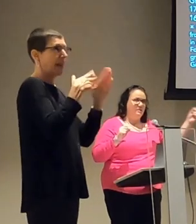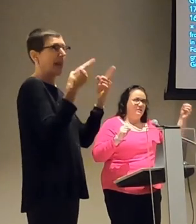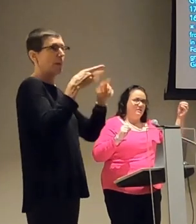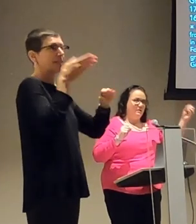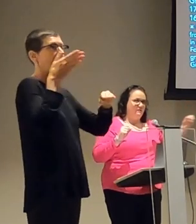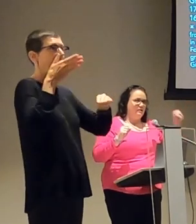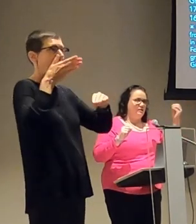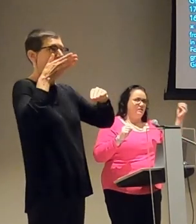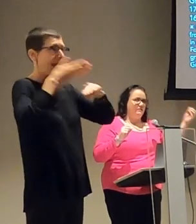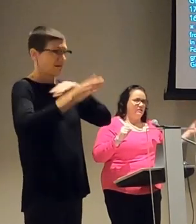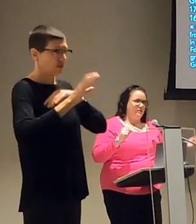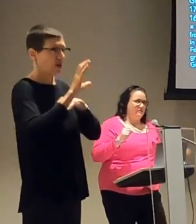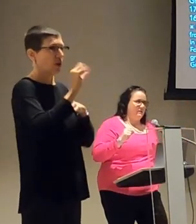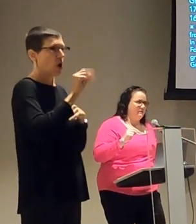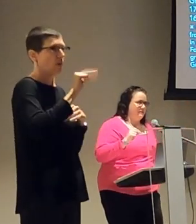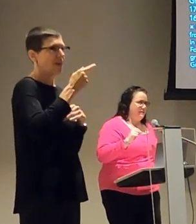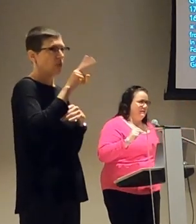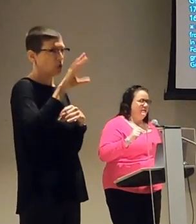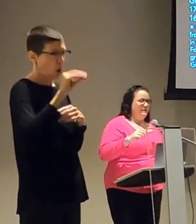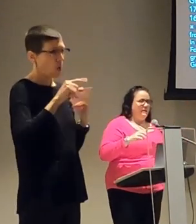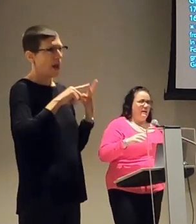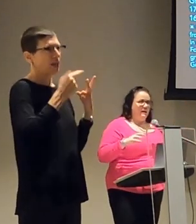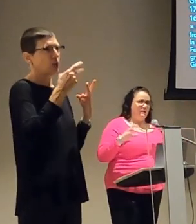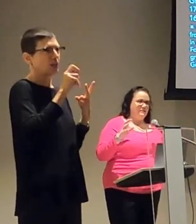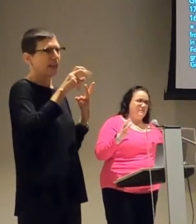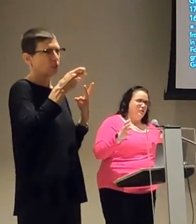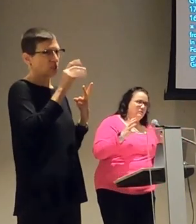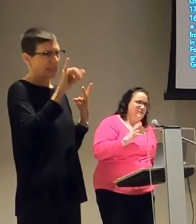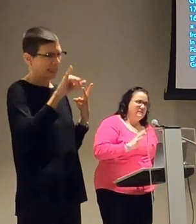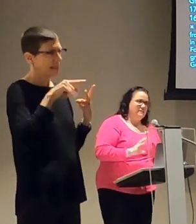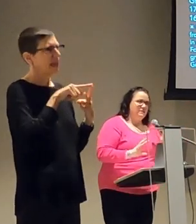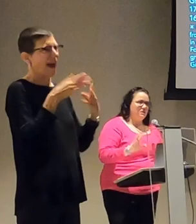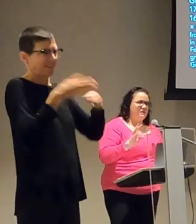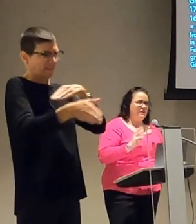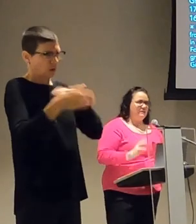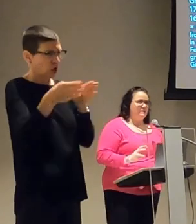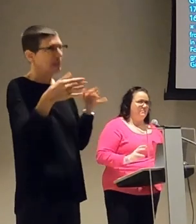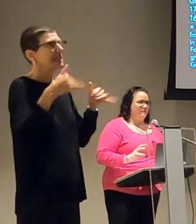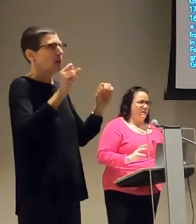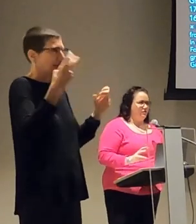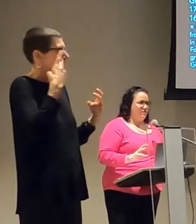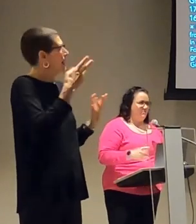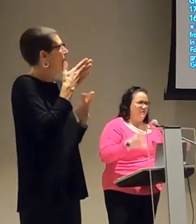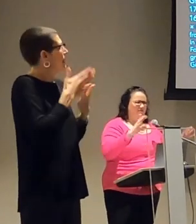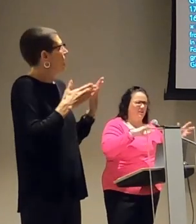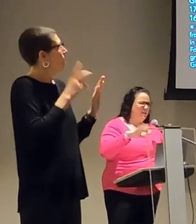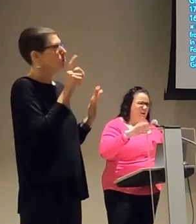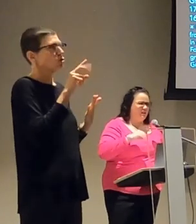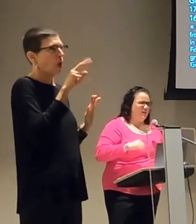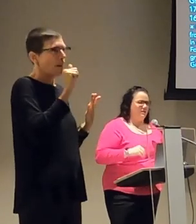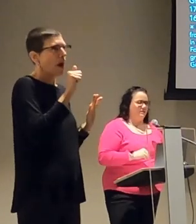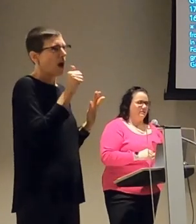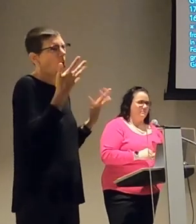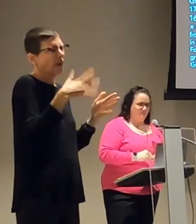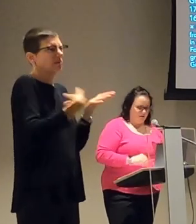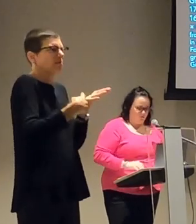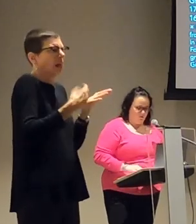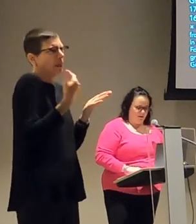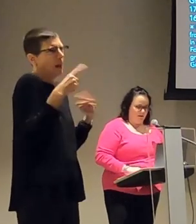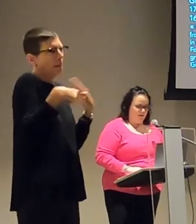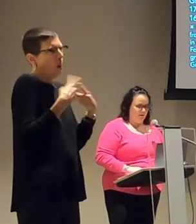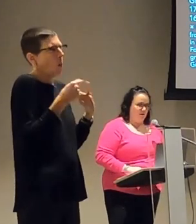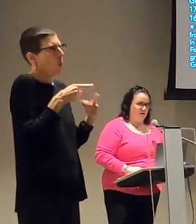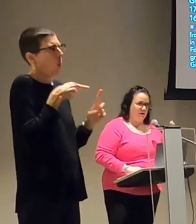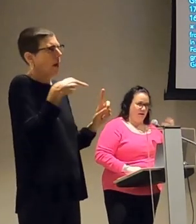after Caravaggio and Gentileschi, and you can still see some of that drama. We already kind of talked a little bit